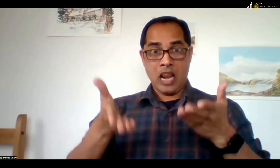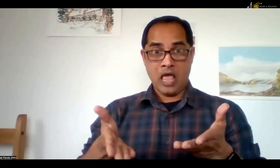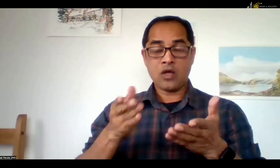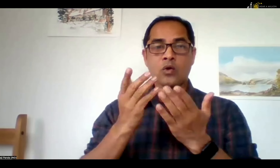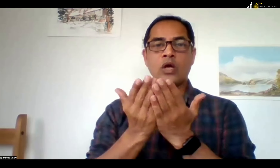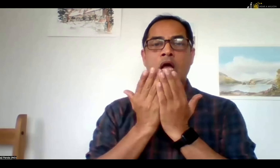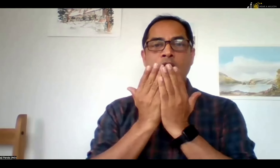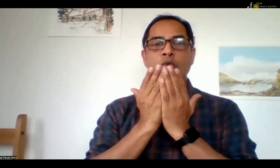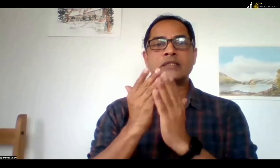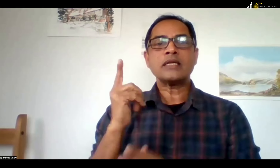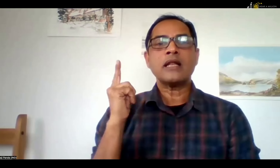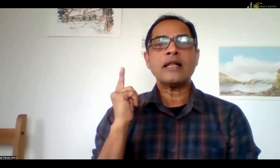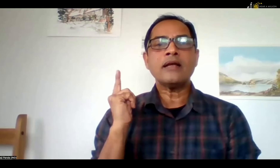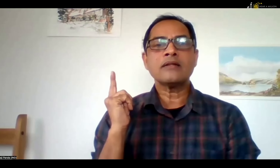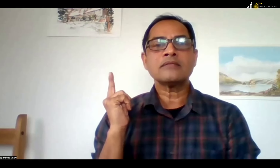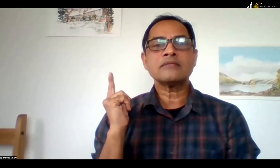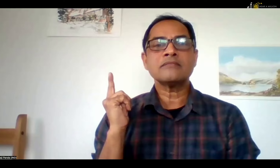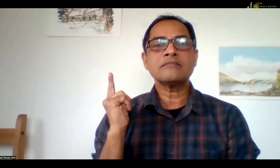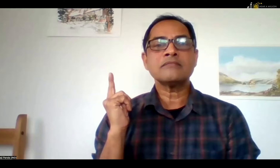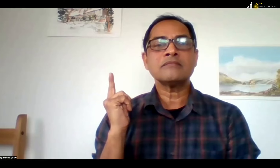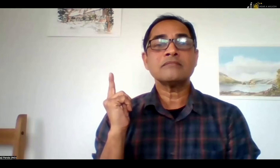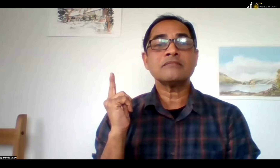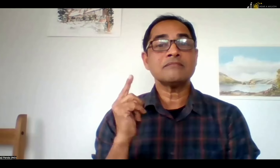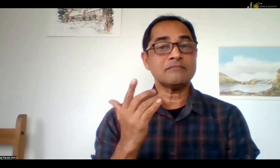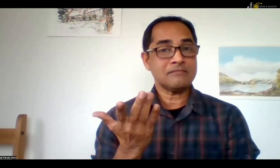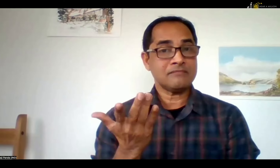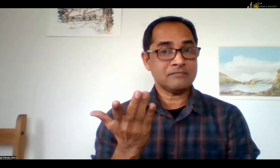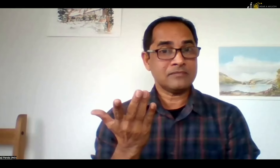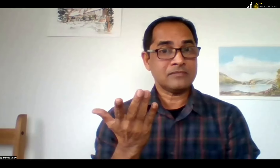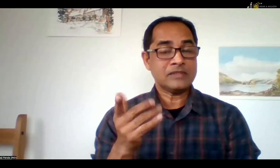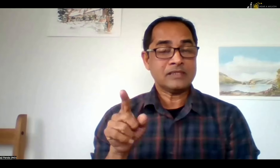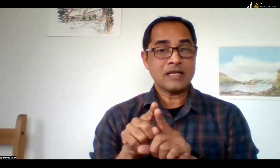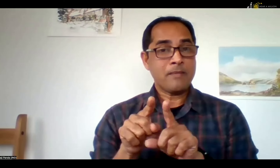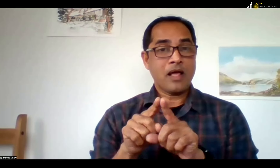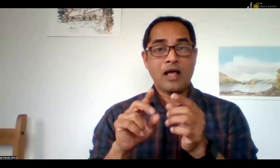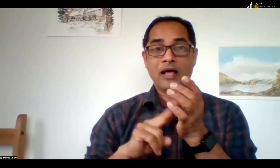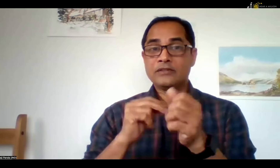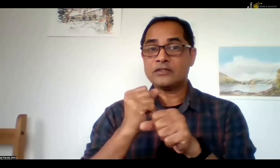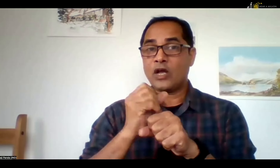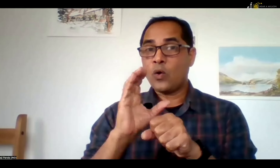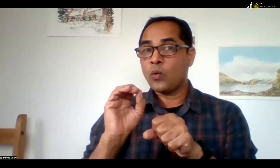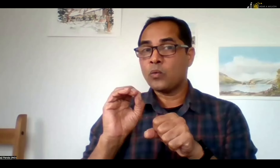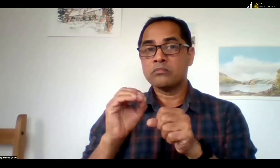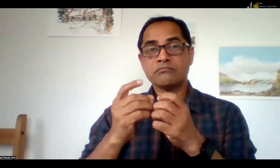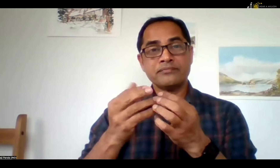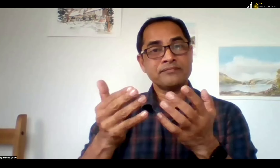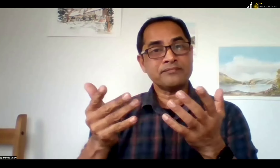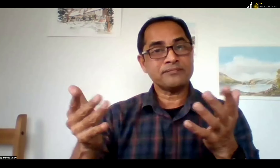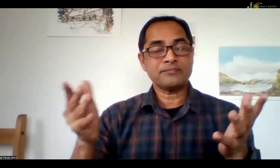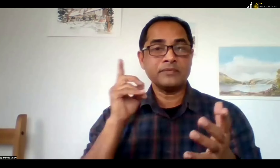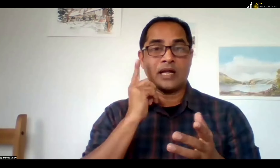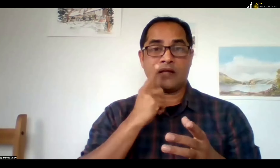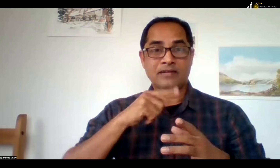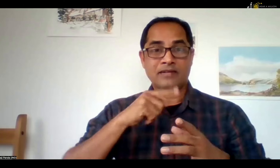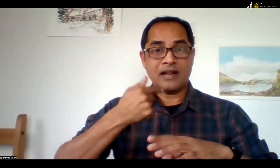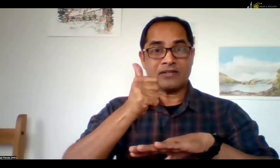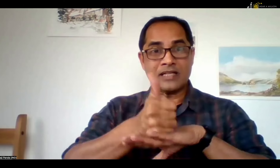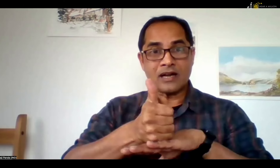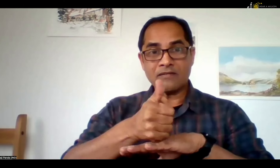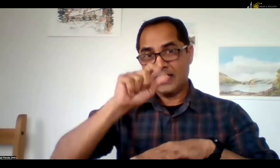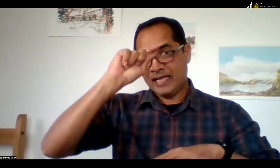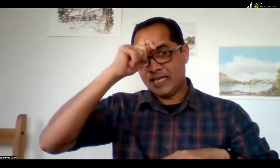organizations come into the picture, then, and we have to navigate a lot. And really later in our lives, there's